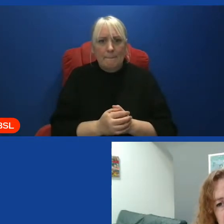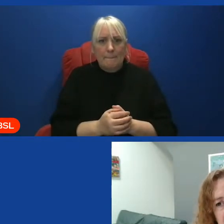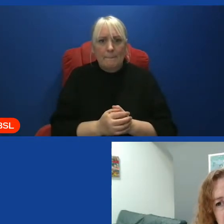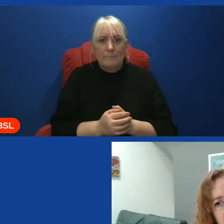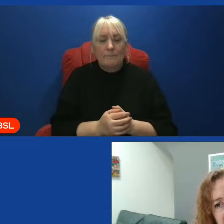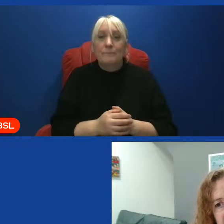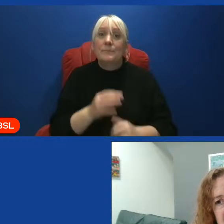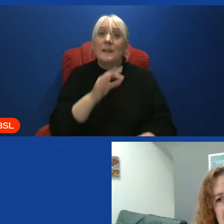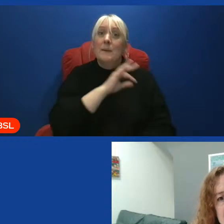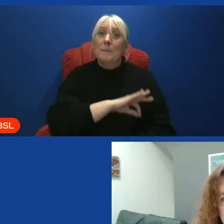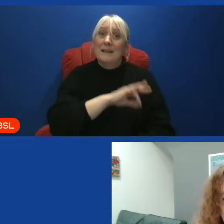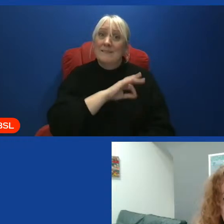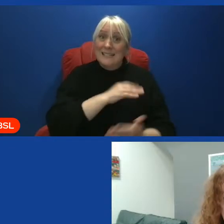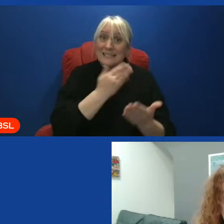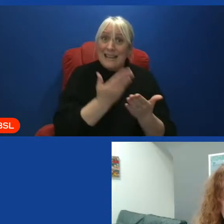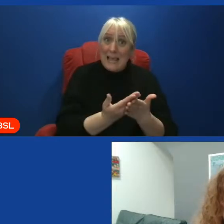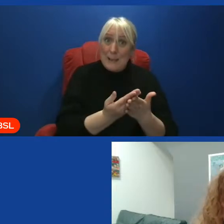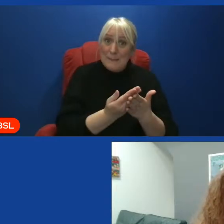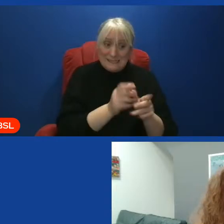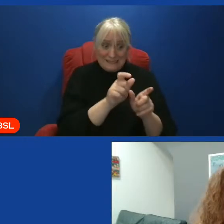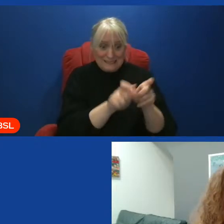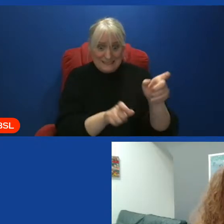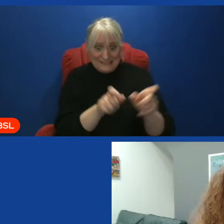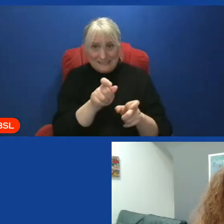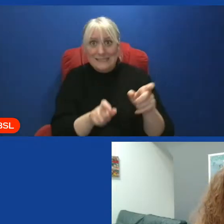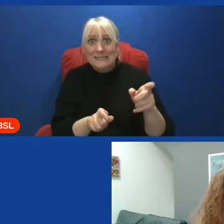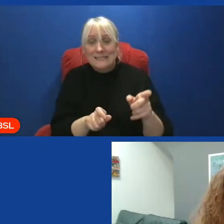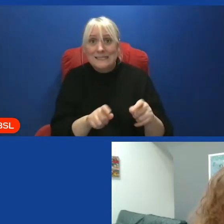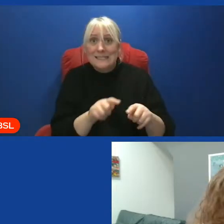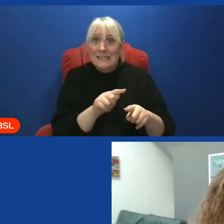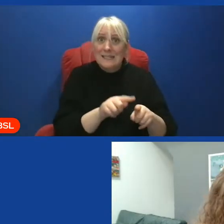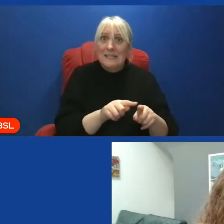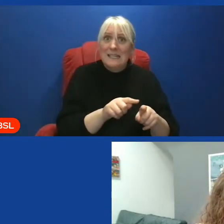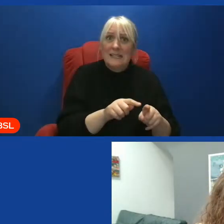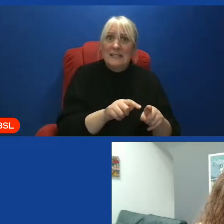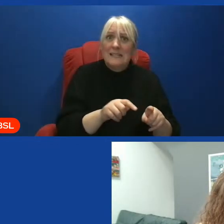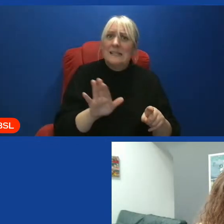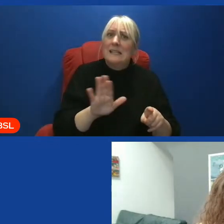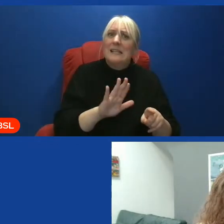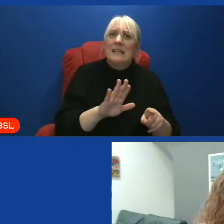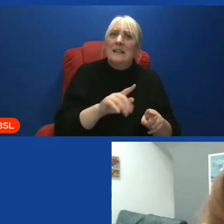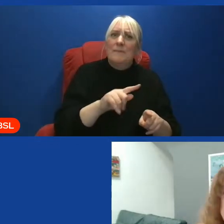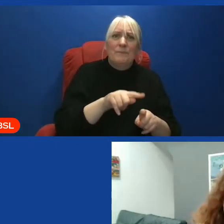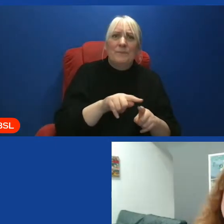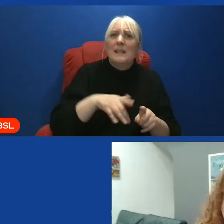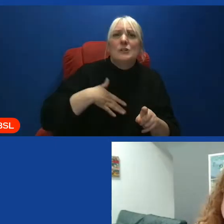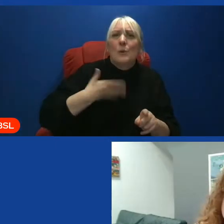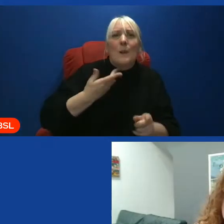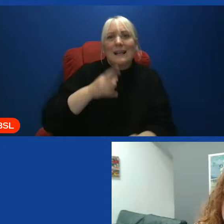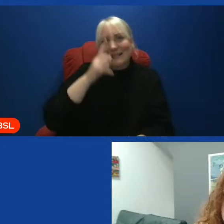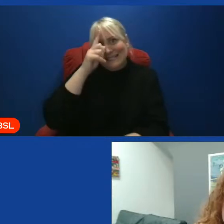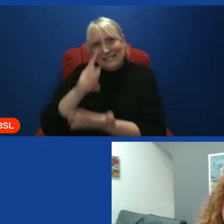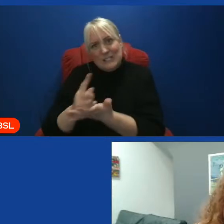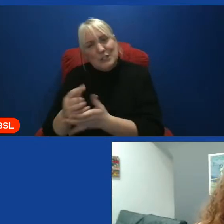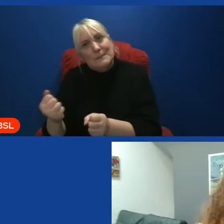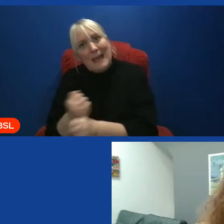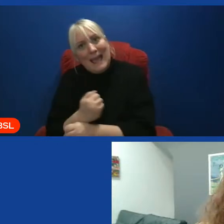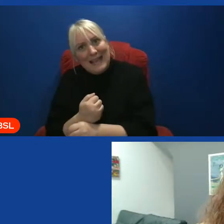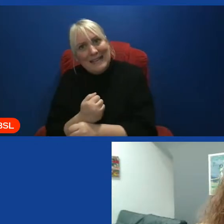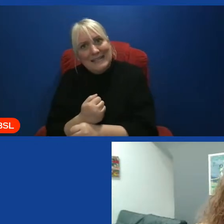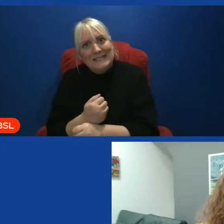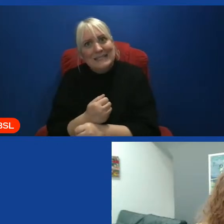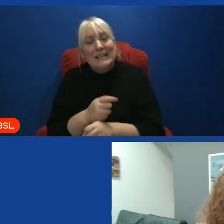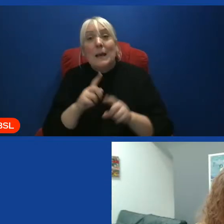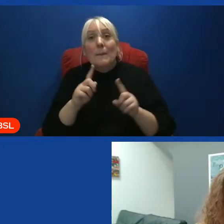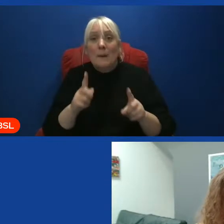benefit claimants, whilst they instinctively don't like the decisions that are being made, we need